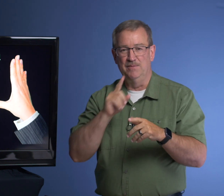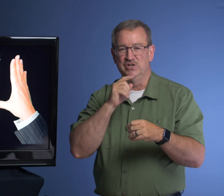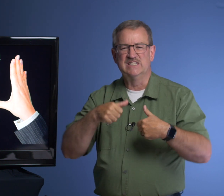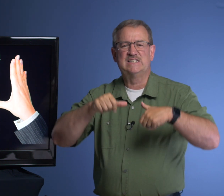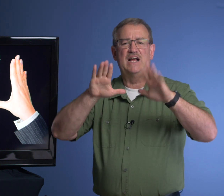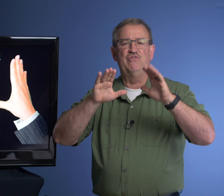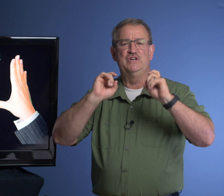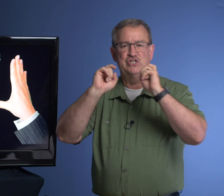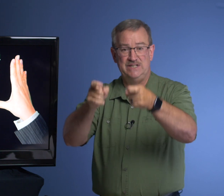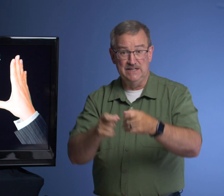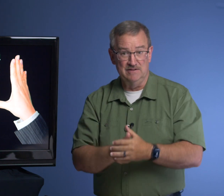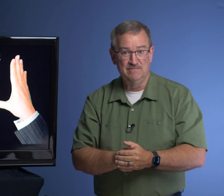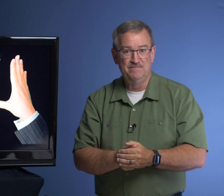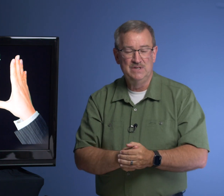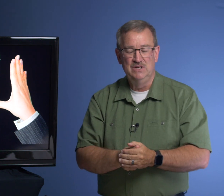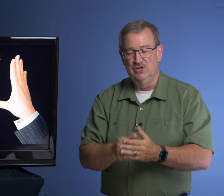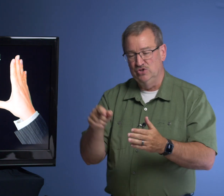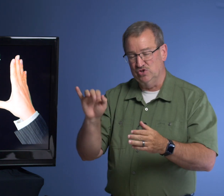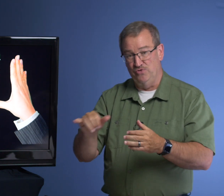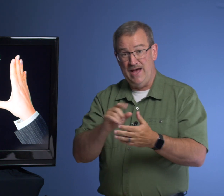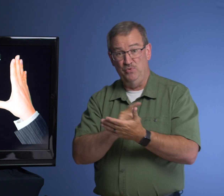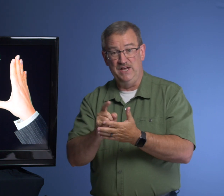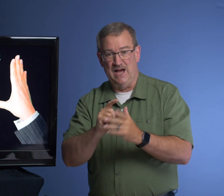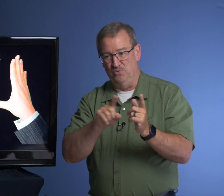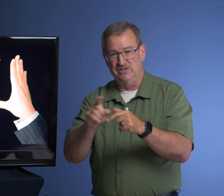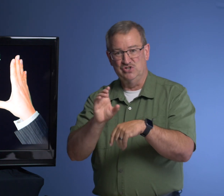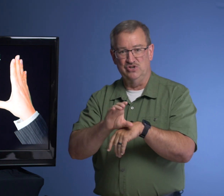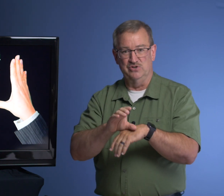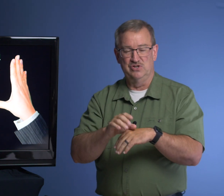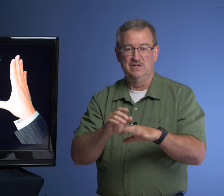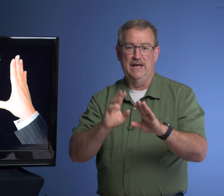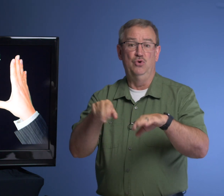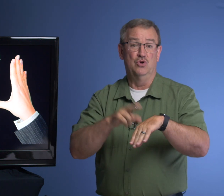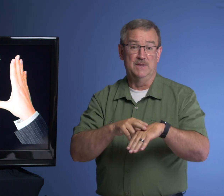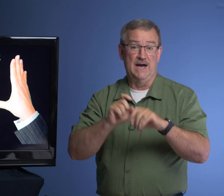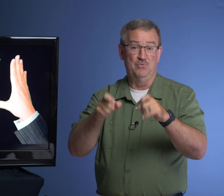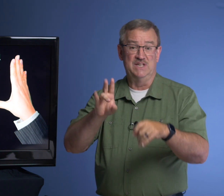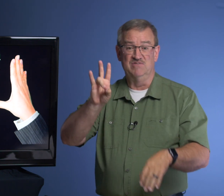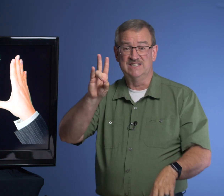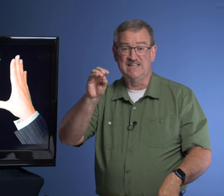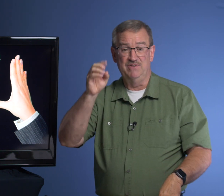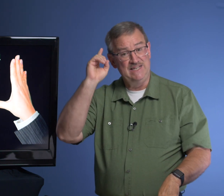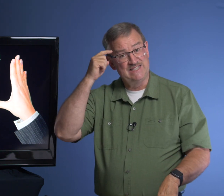going to sacrificially give. So that week I went to church, and normally I would give 70